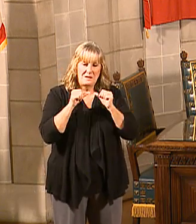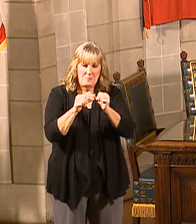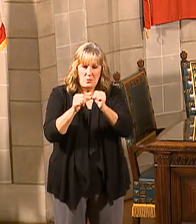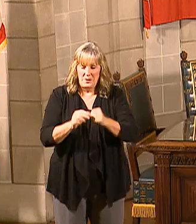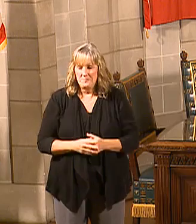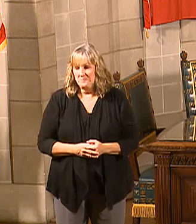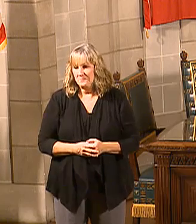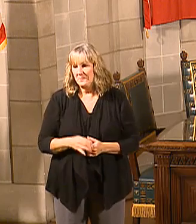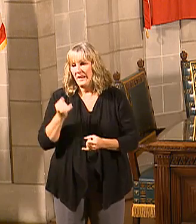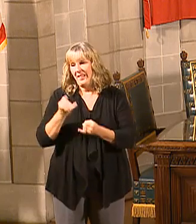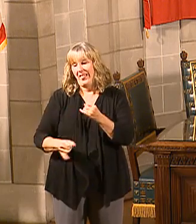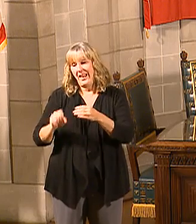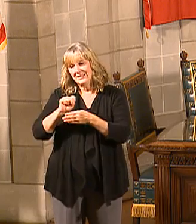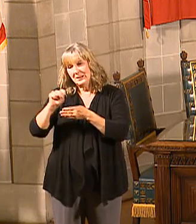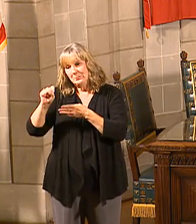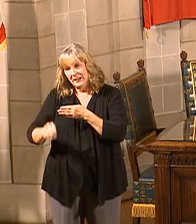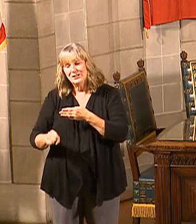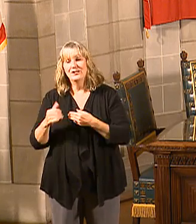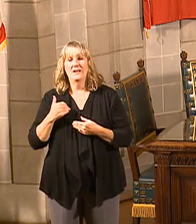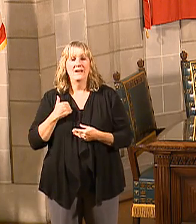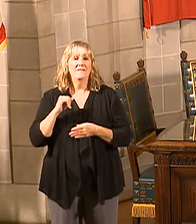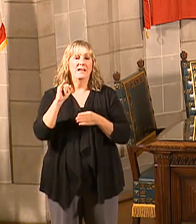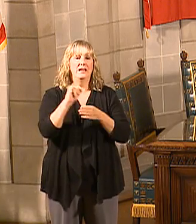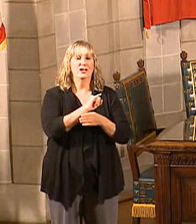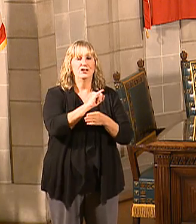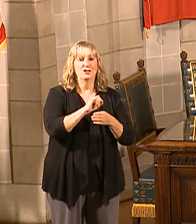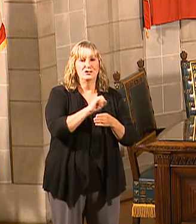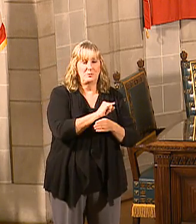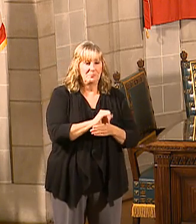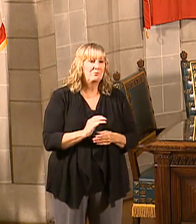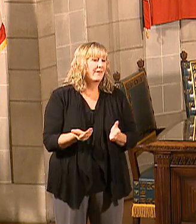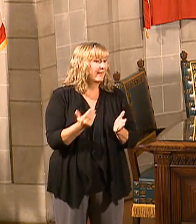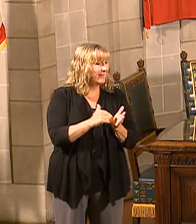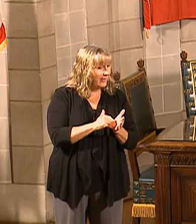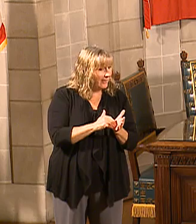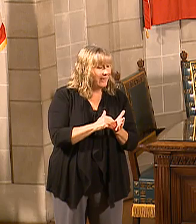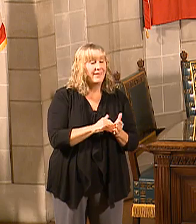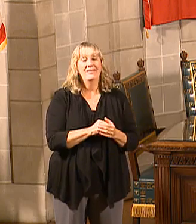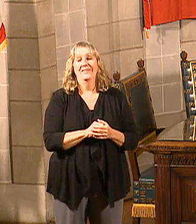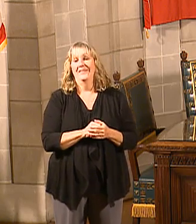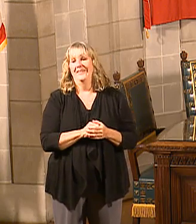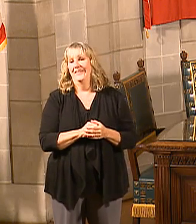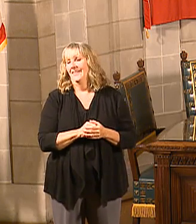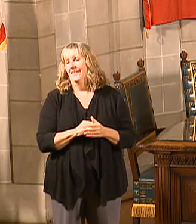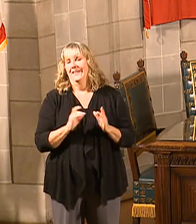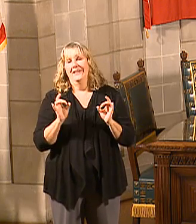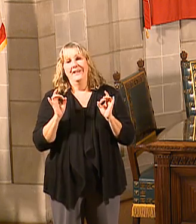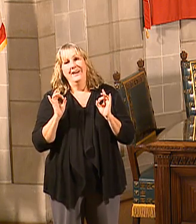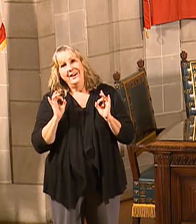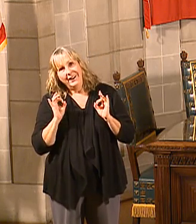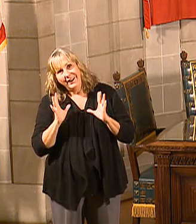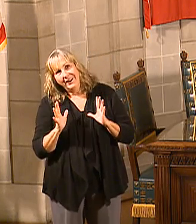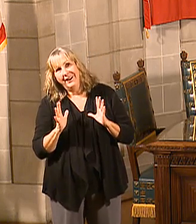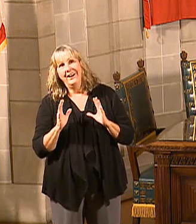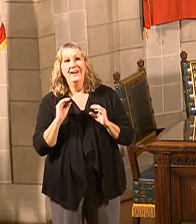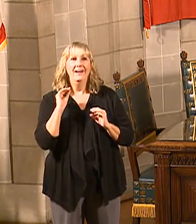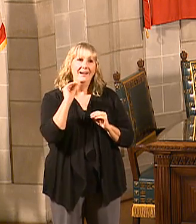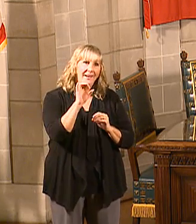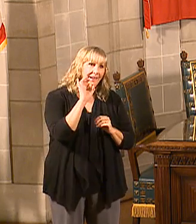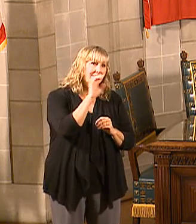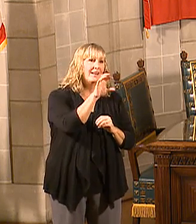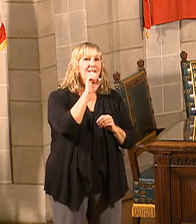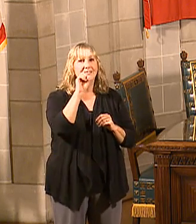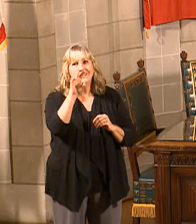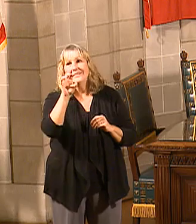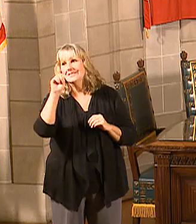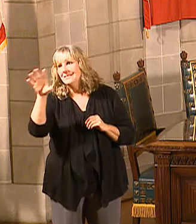My last semester consisted of doing an internship. Again, I was faced with that dreadful path of putting in applications, looking